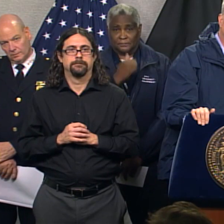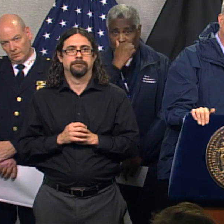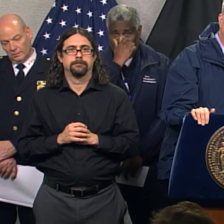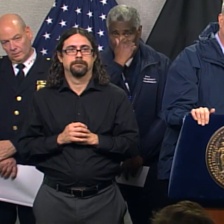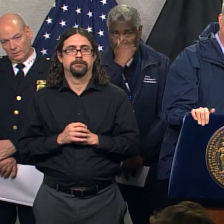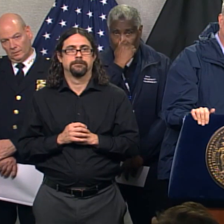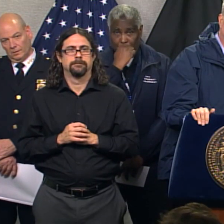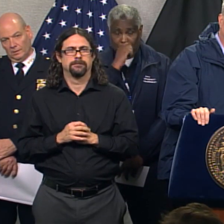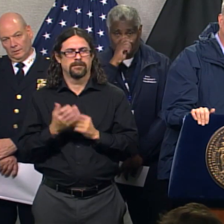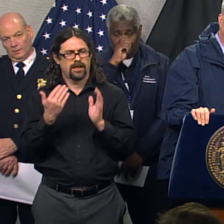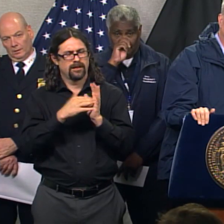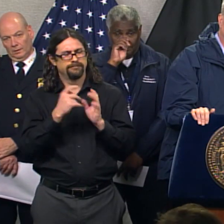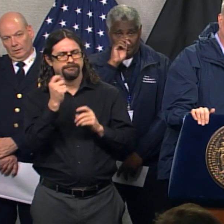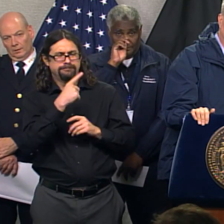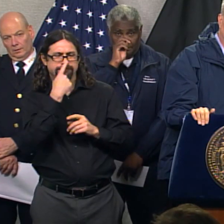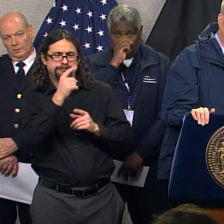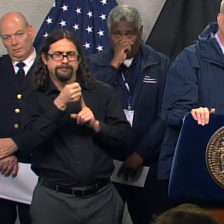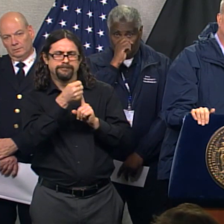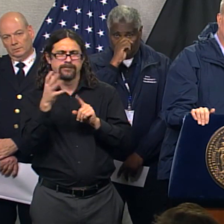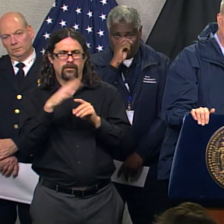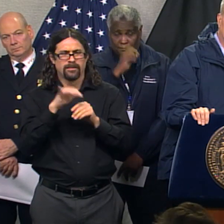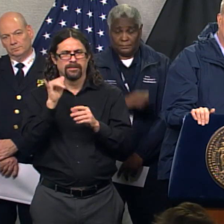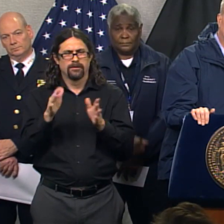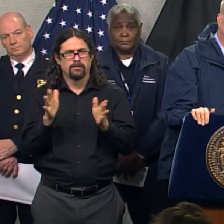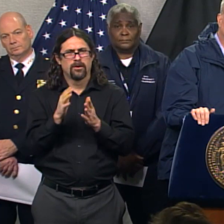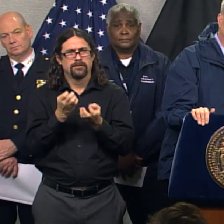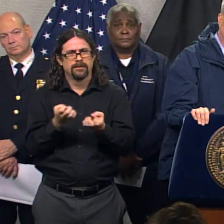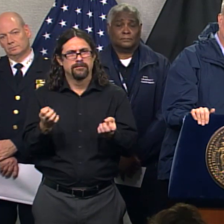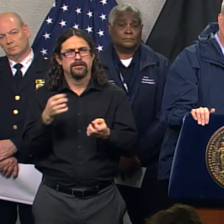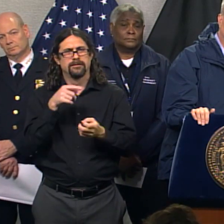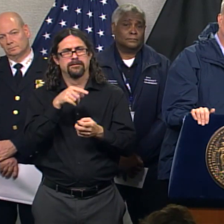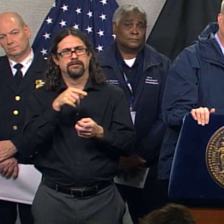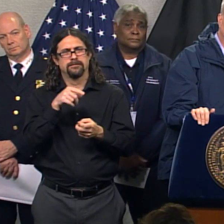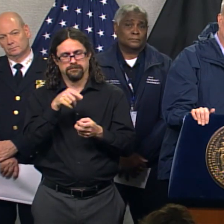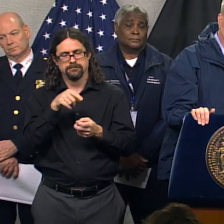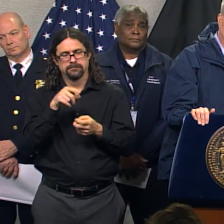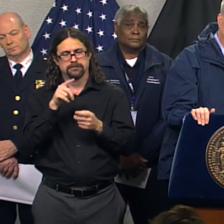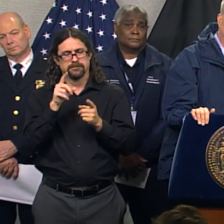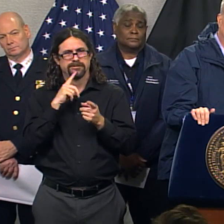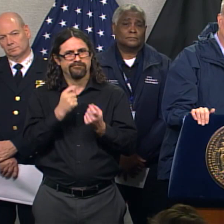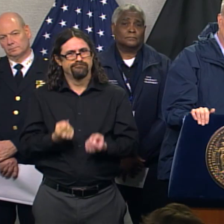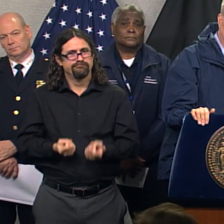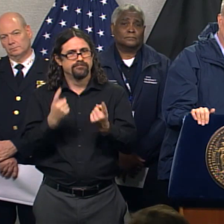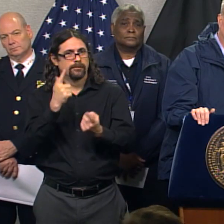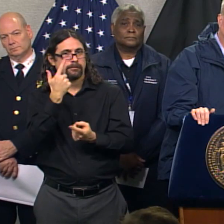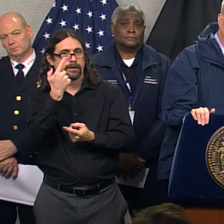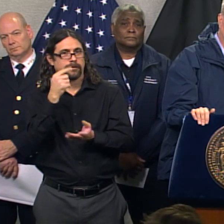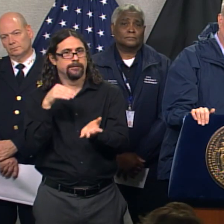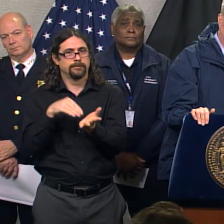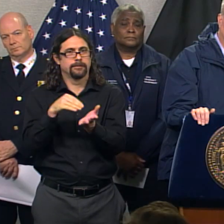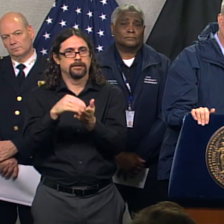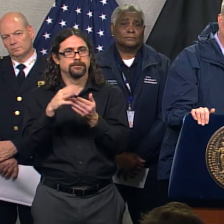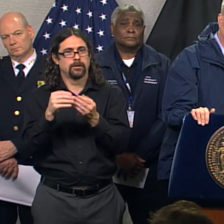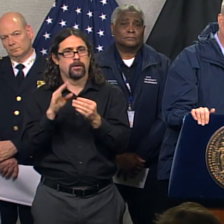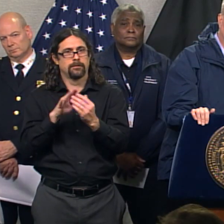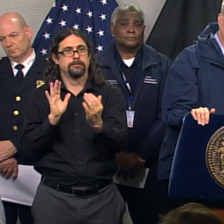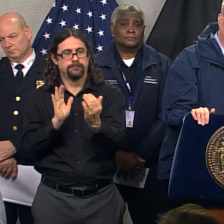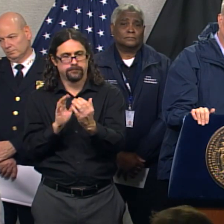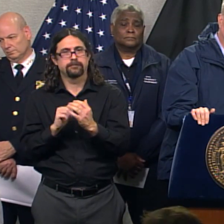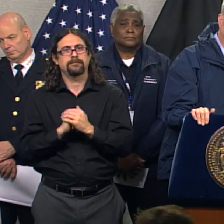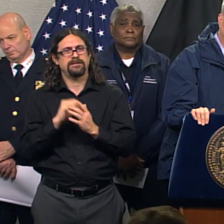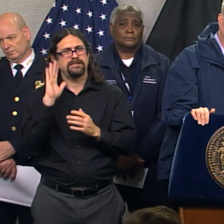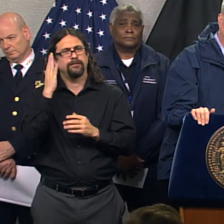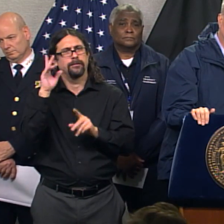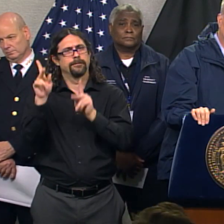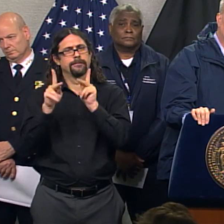A lot of our audience live in those little neighborhoods in Queens, and we had so many complaints the last time. Can you elaborate how those vehicles work,